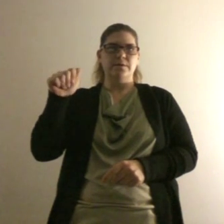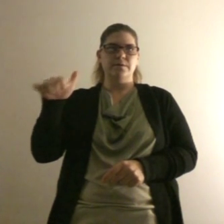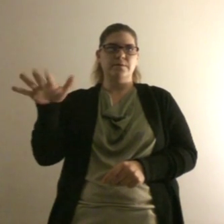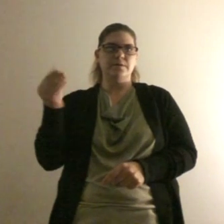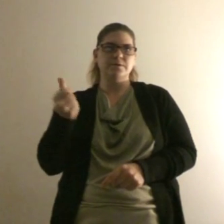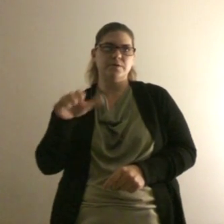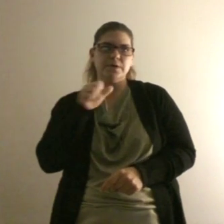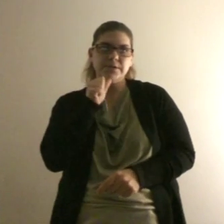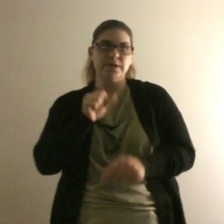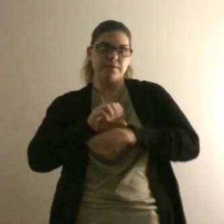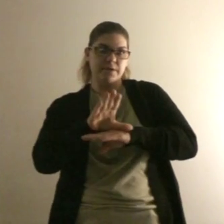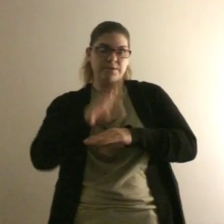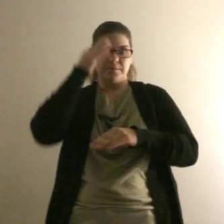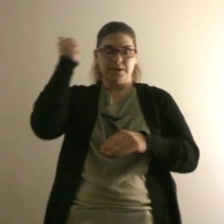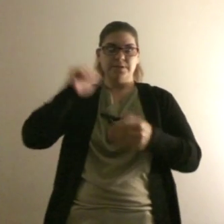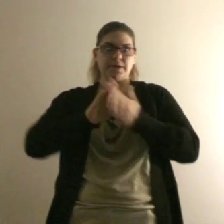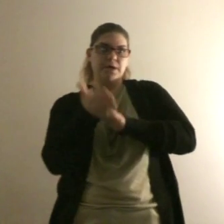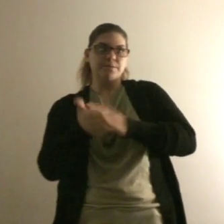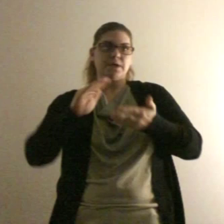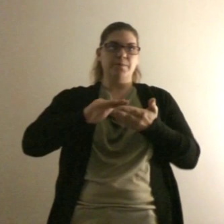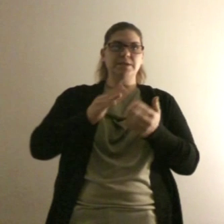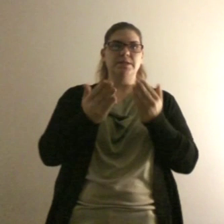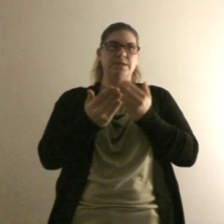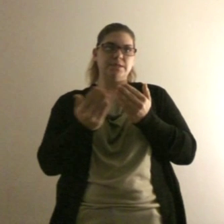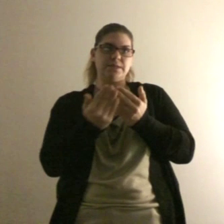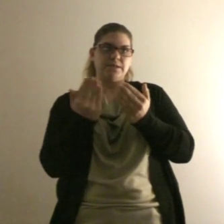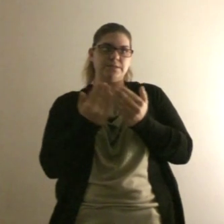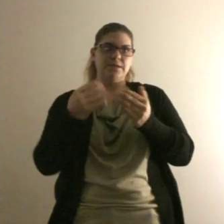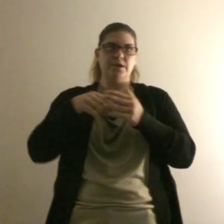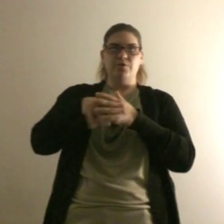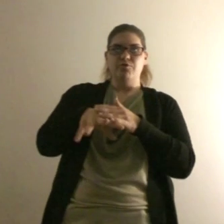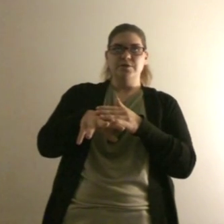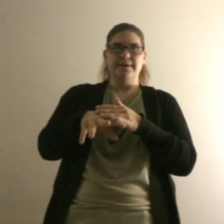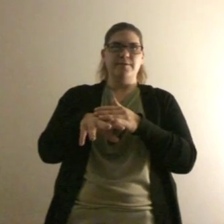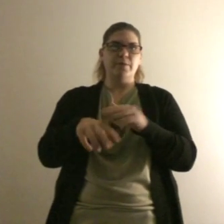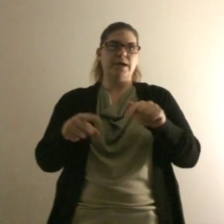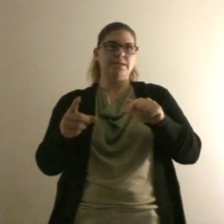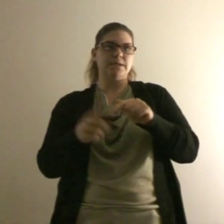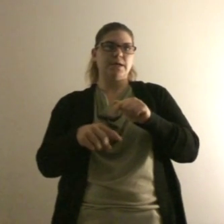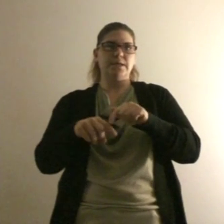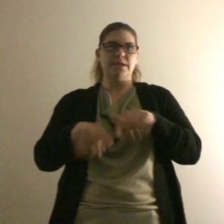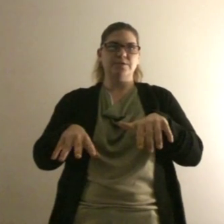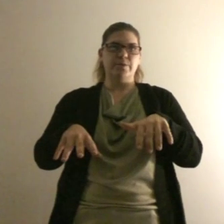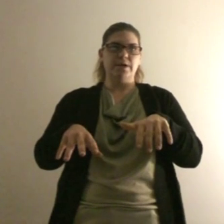is not very advisable because it becomes compacted easily and the roots of the plant cannot spread